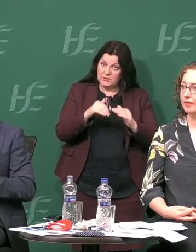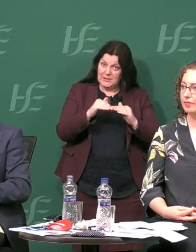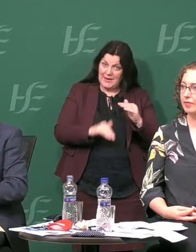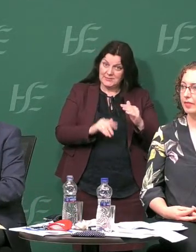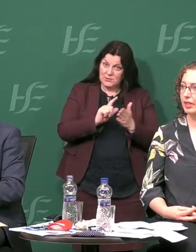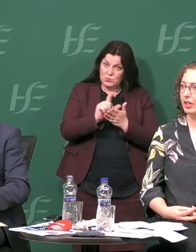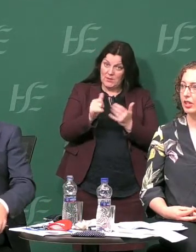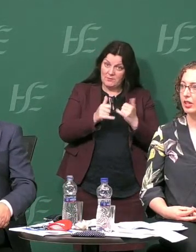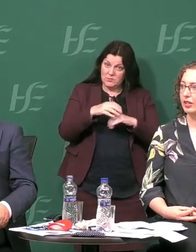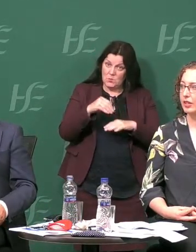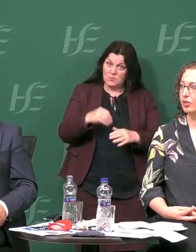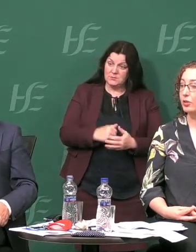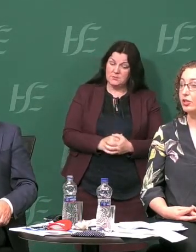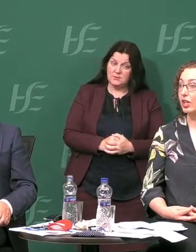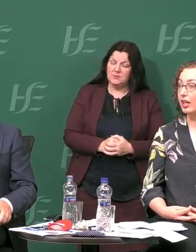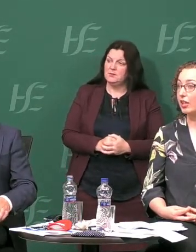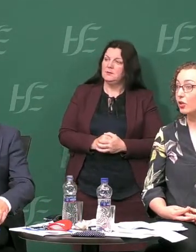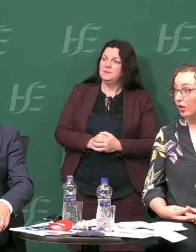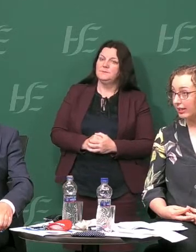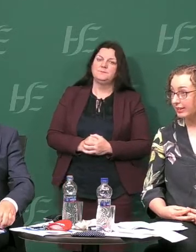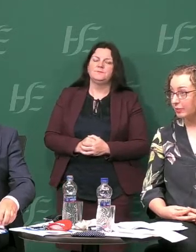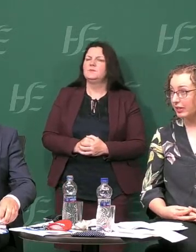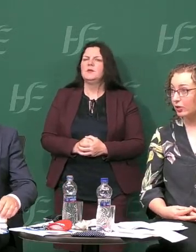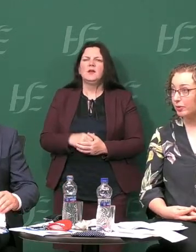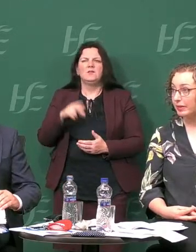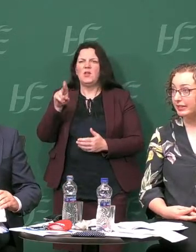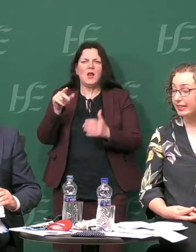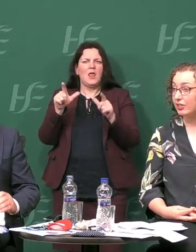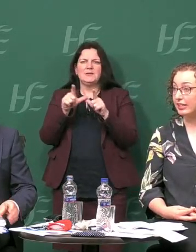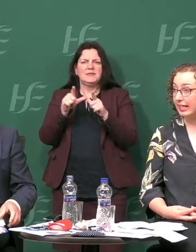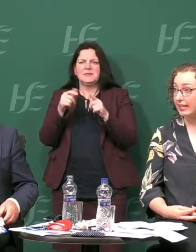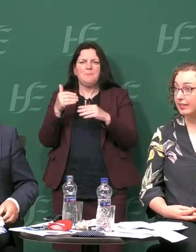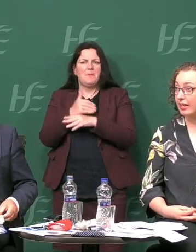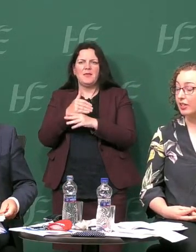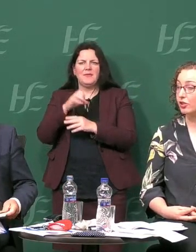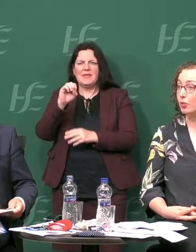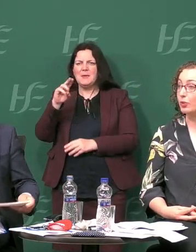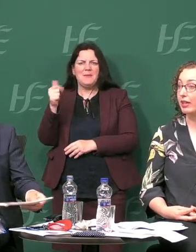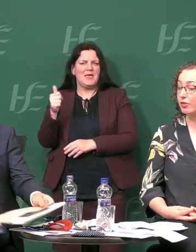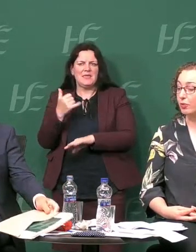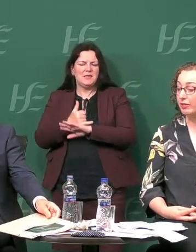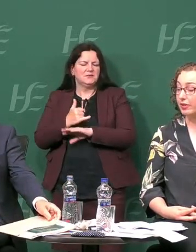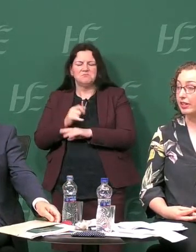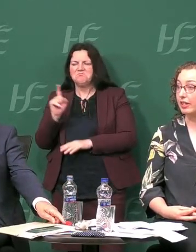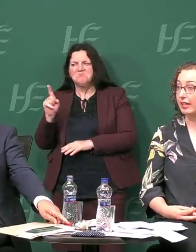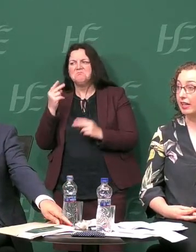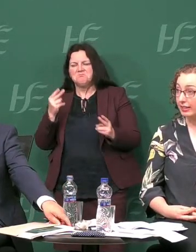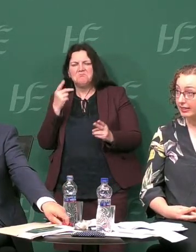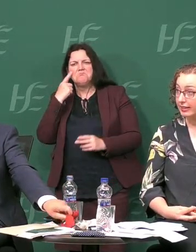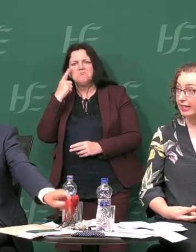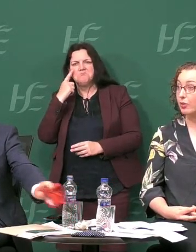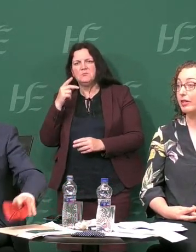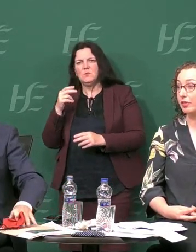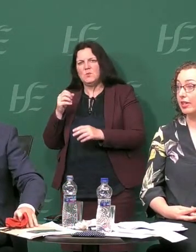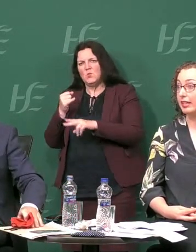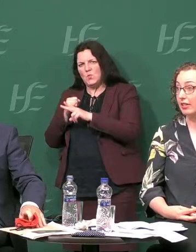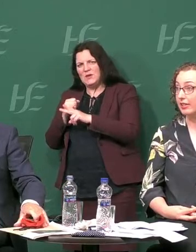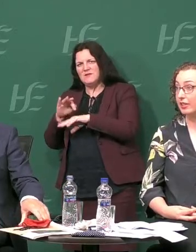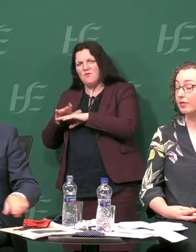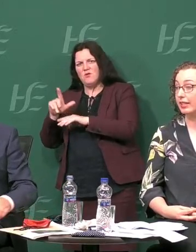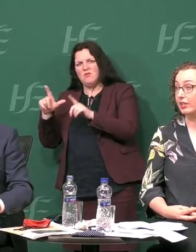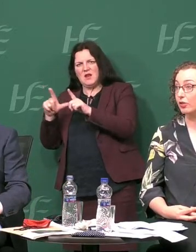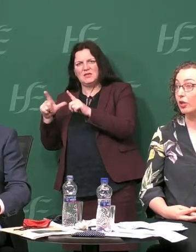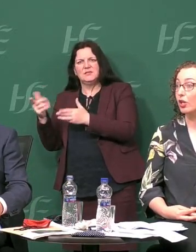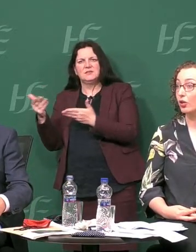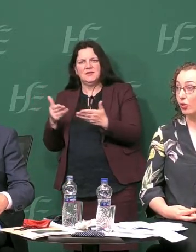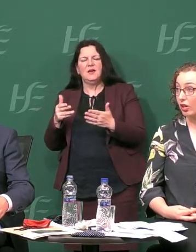12? So it's not licensed by the European Medicines Agency yet, so we would have to wait for that license and then await for NIAC